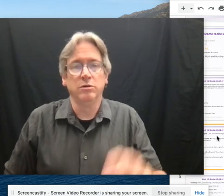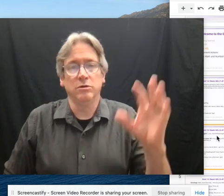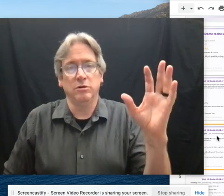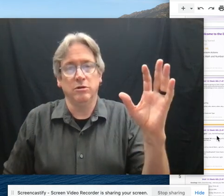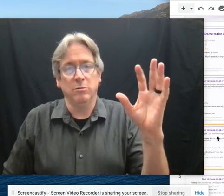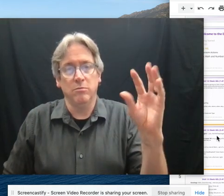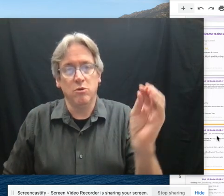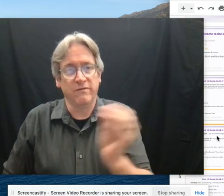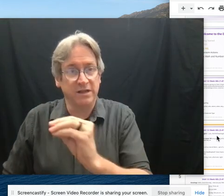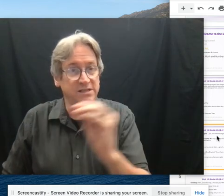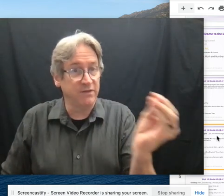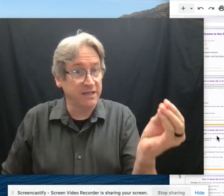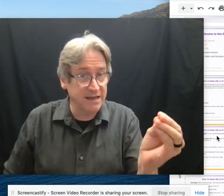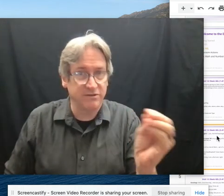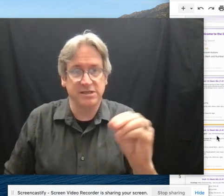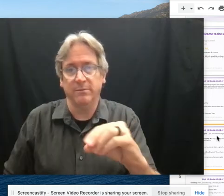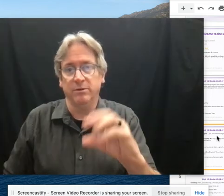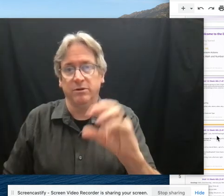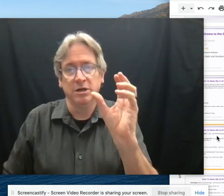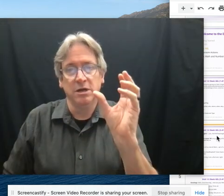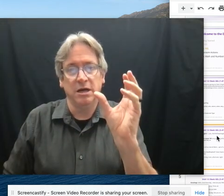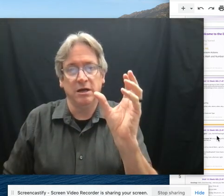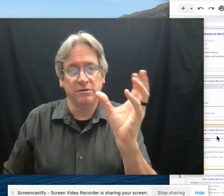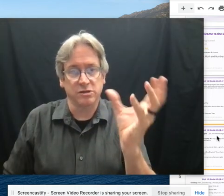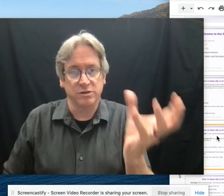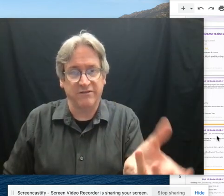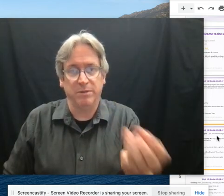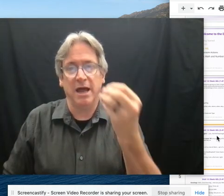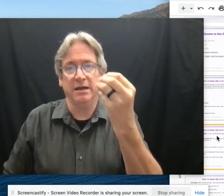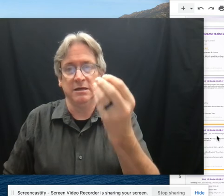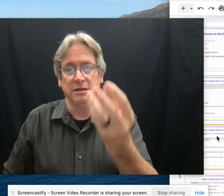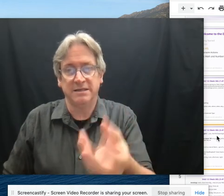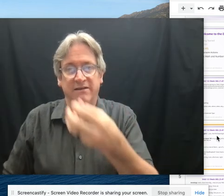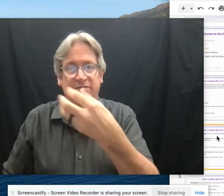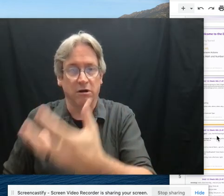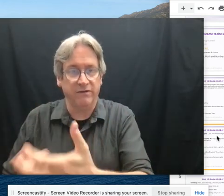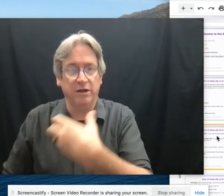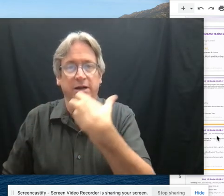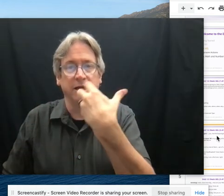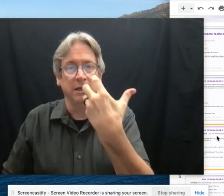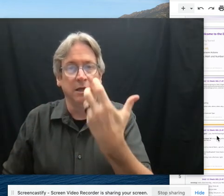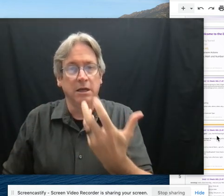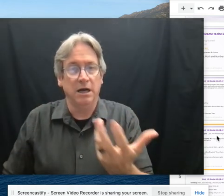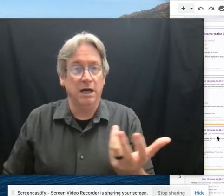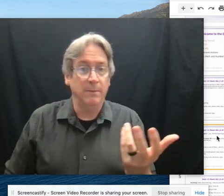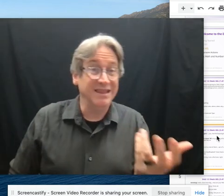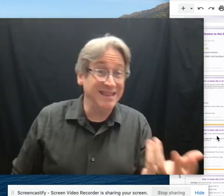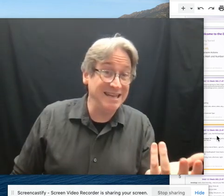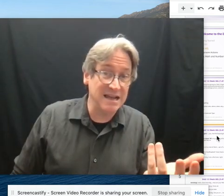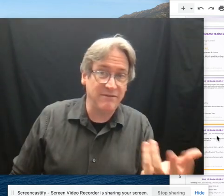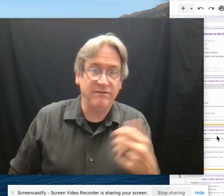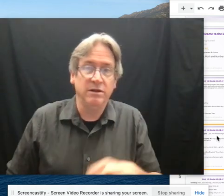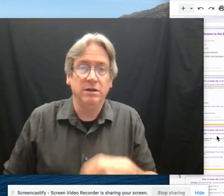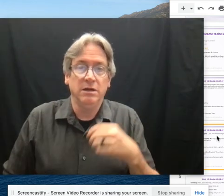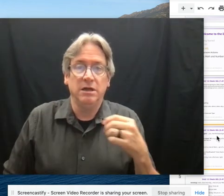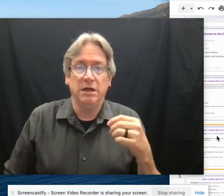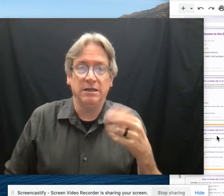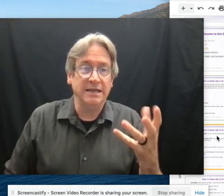Also, more of the list of like the deaf, disabled. There's also deaf, blind, deaf, hard of hearing, late